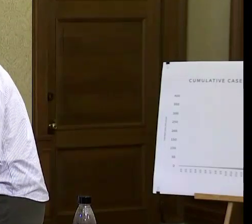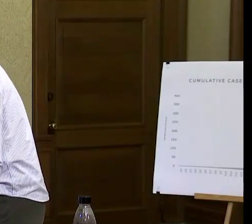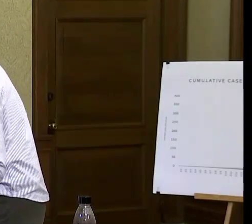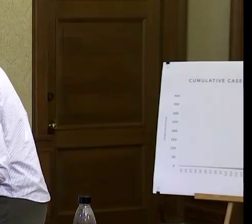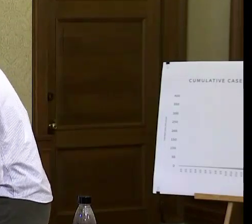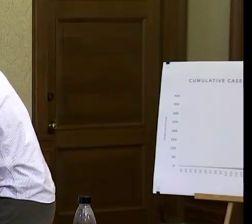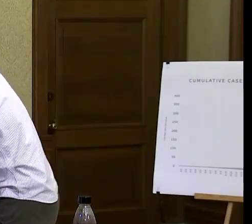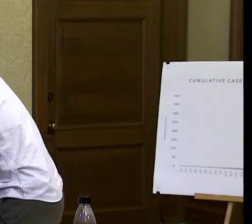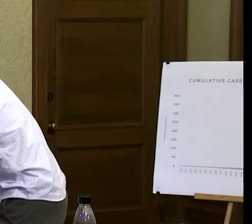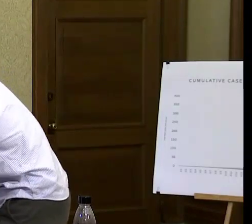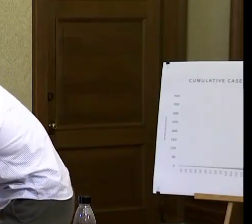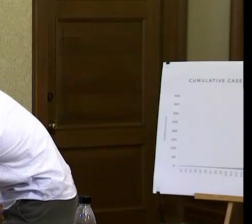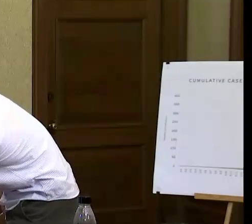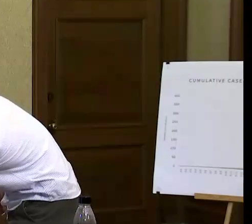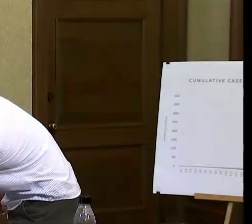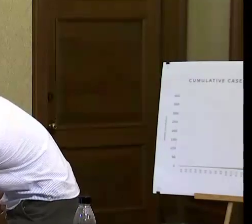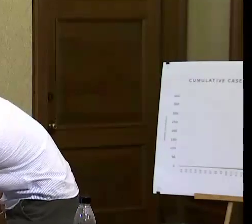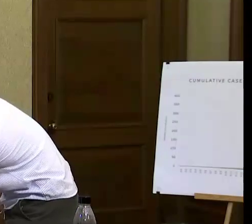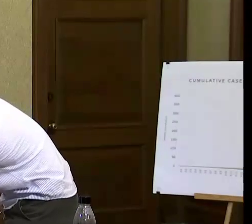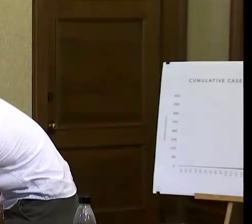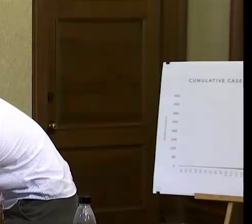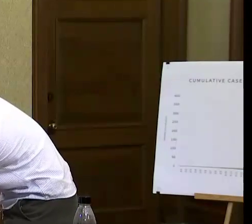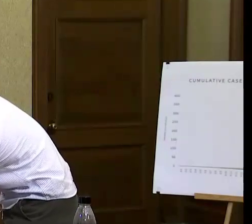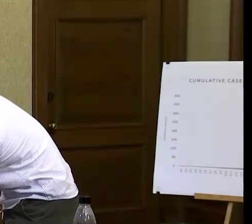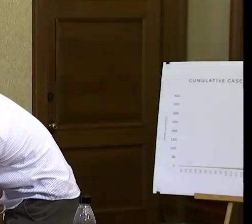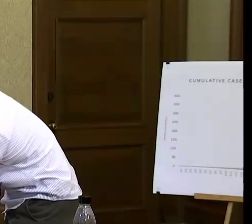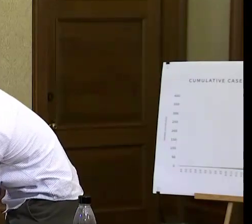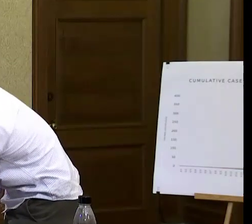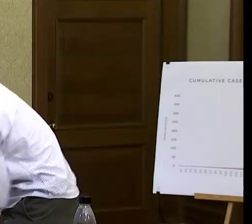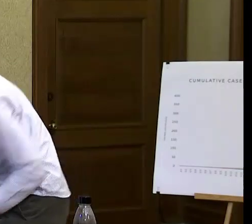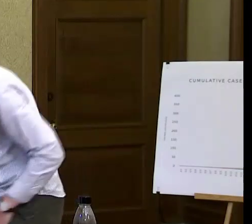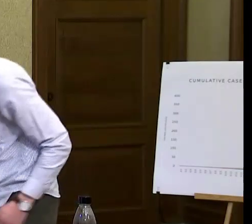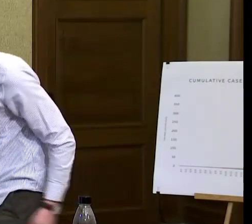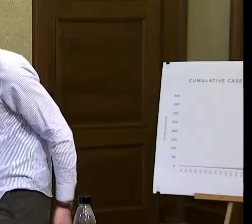cameras. I can believe that.